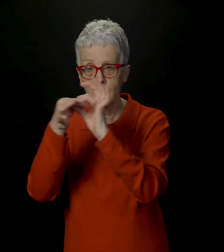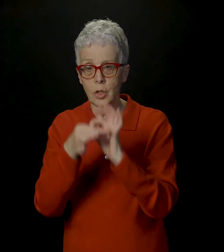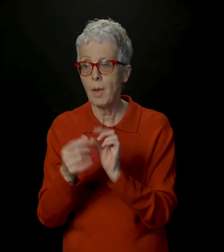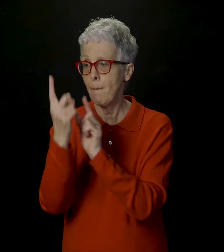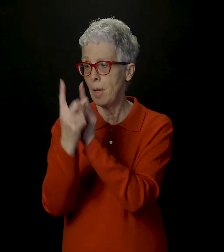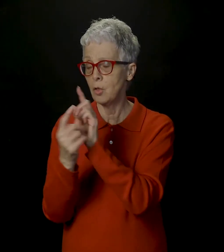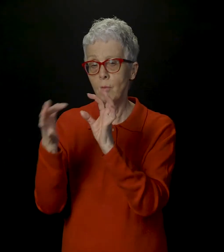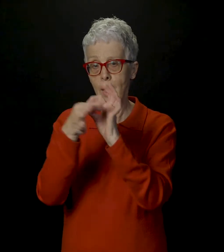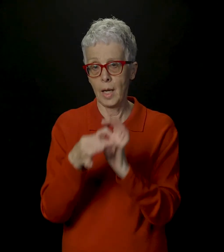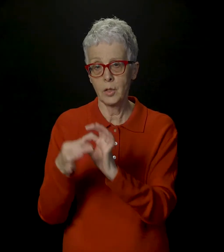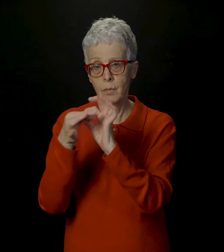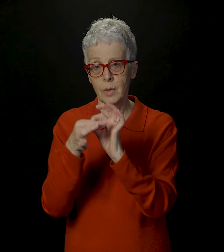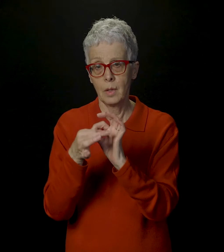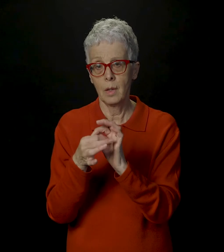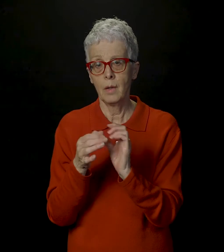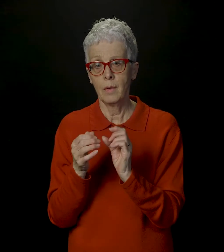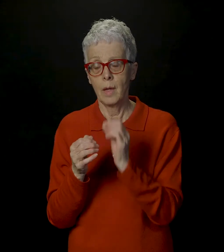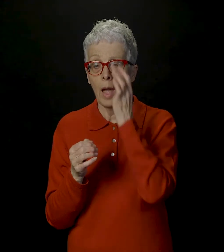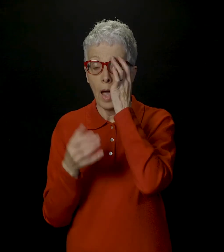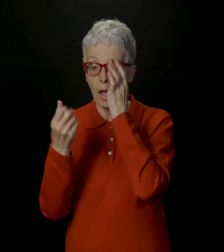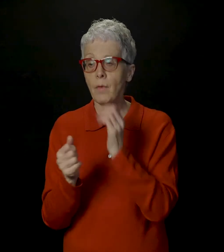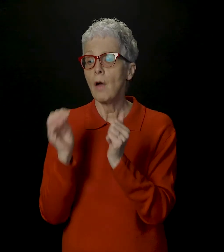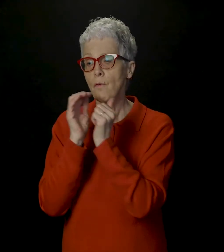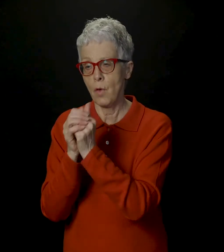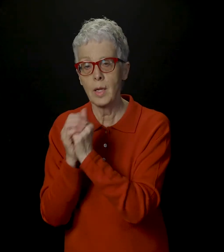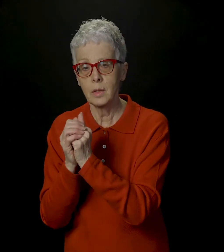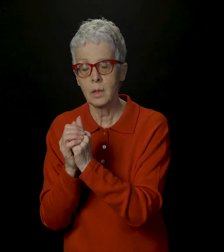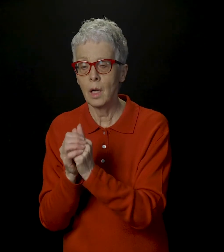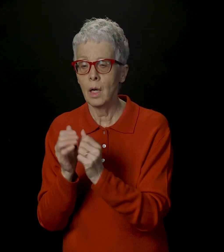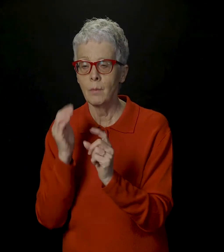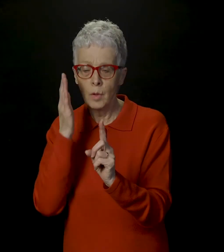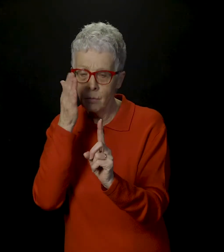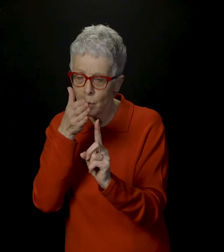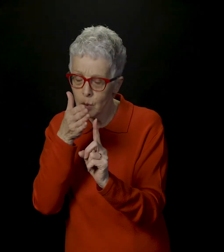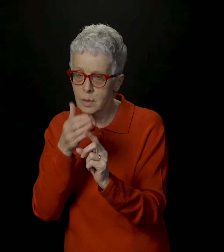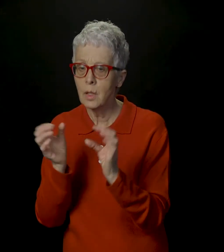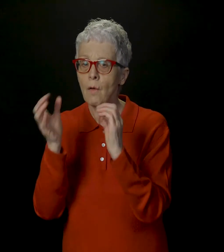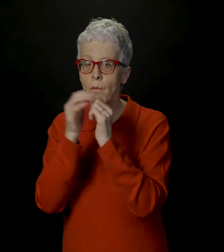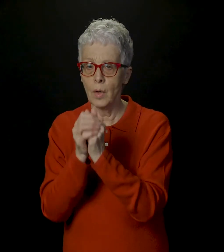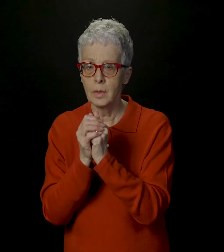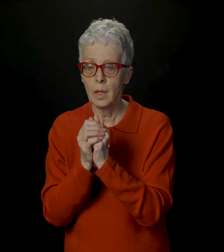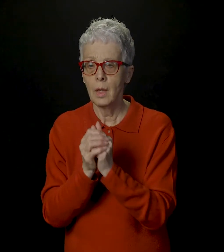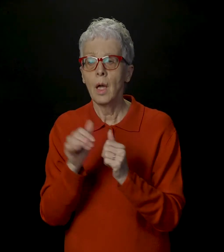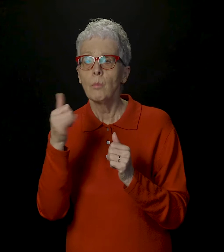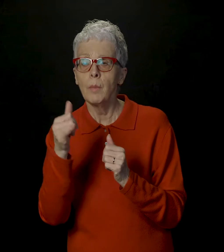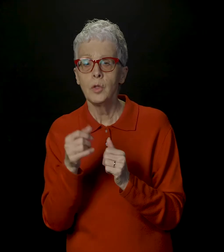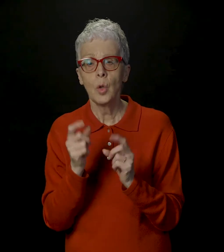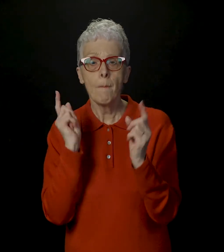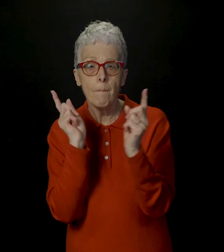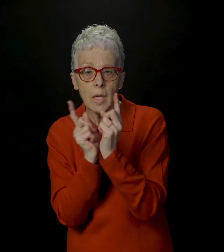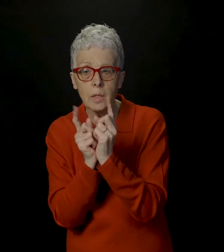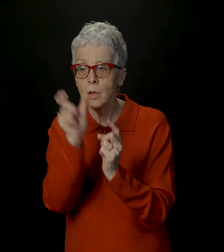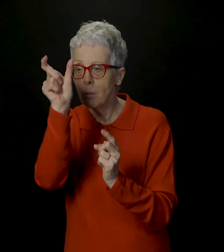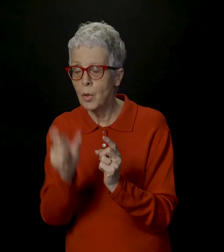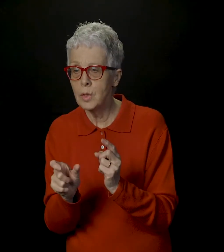relationship The best way to understand It is a focused friendship So you'll be meeting Most people do it Once a fortnight Maybe a